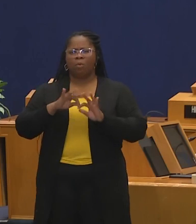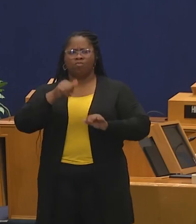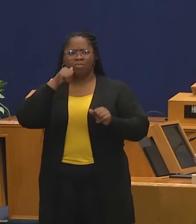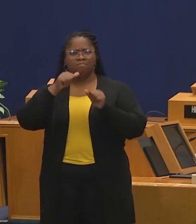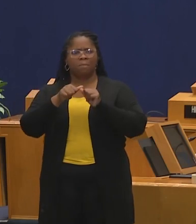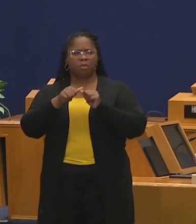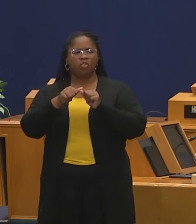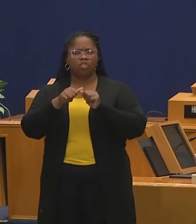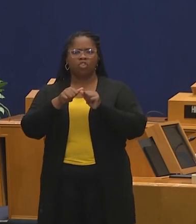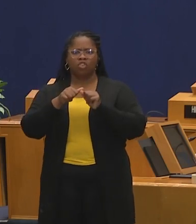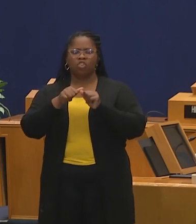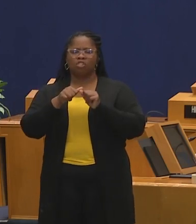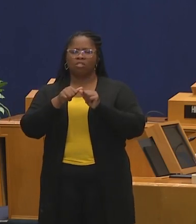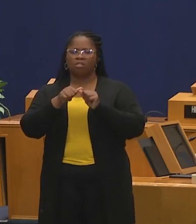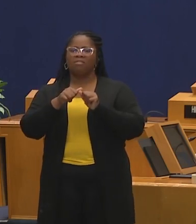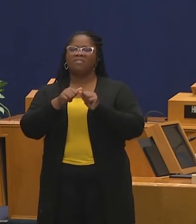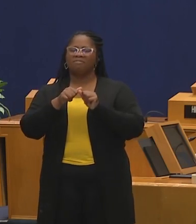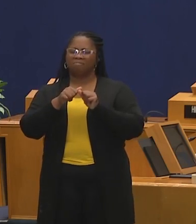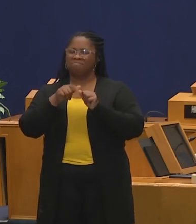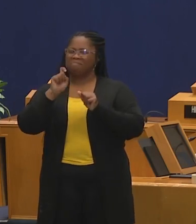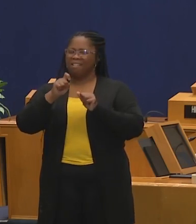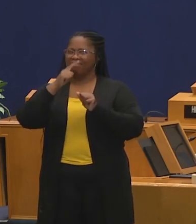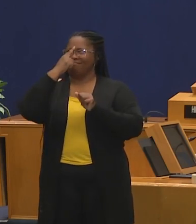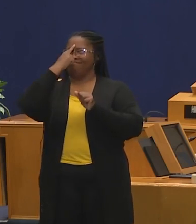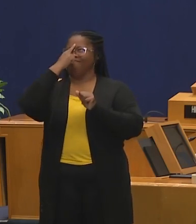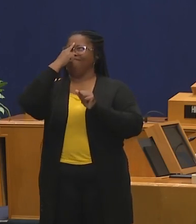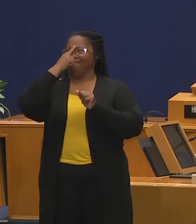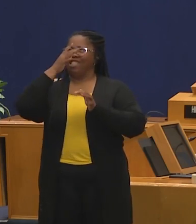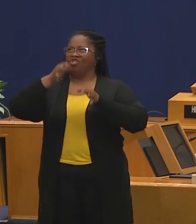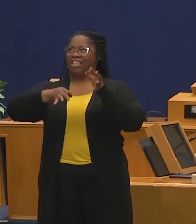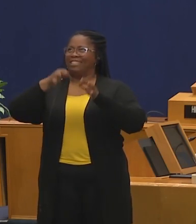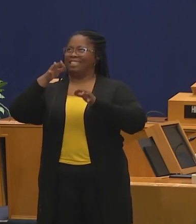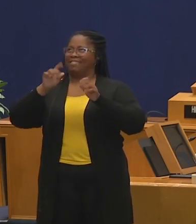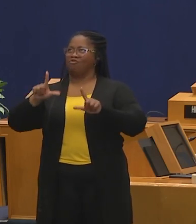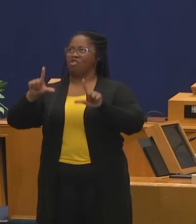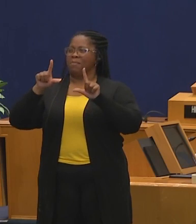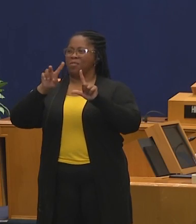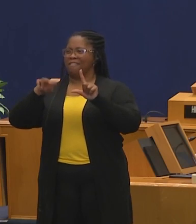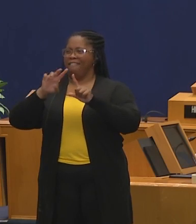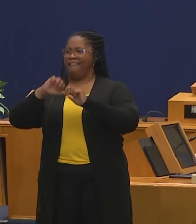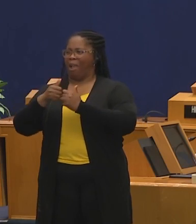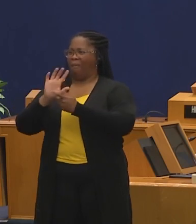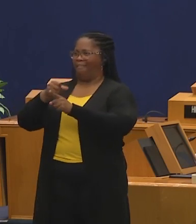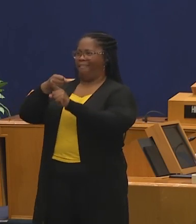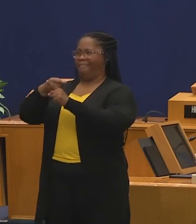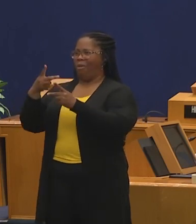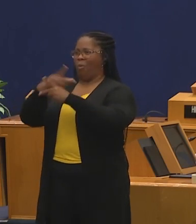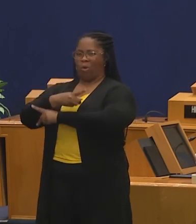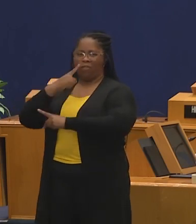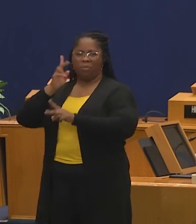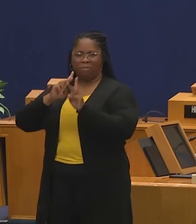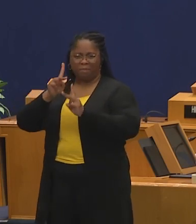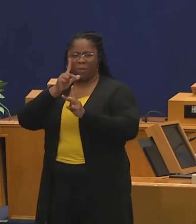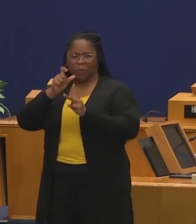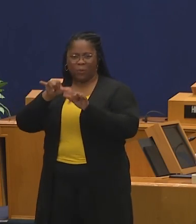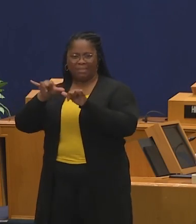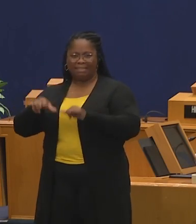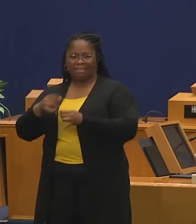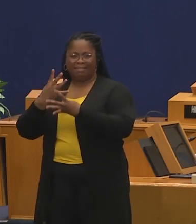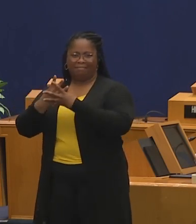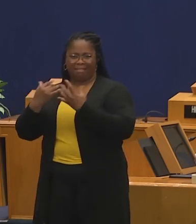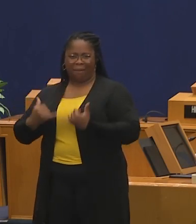to use a justice framework when we're looking at the impacts of this devastating pandemic. And I also